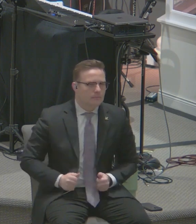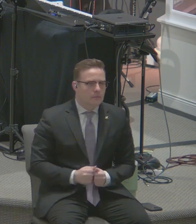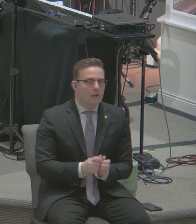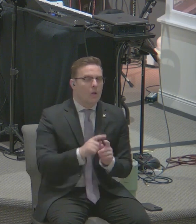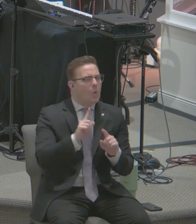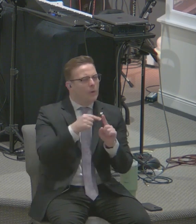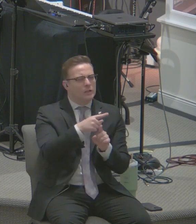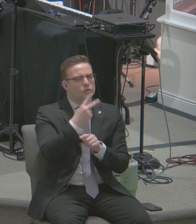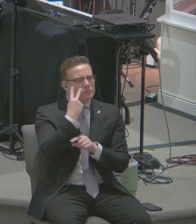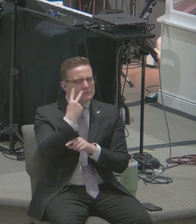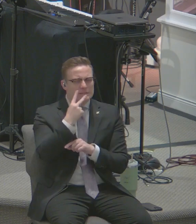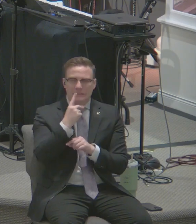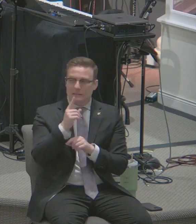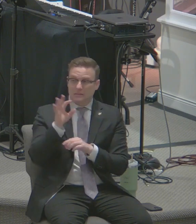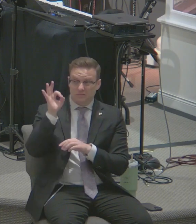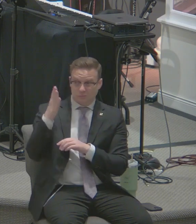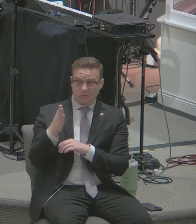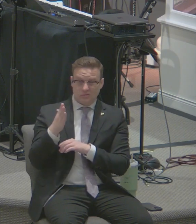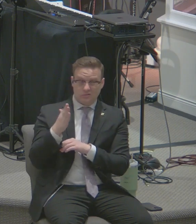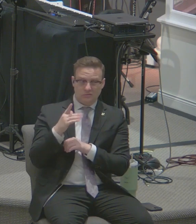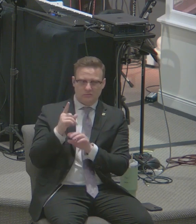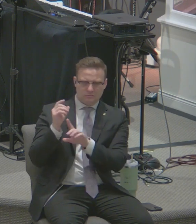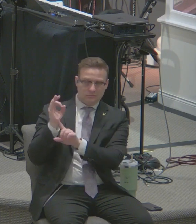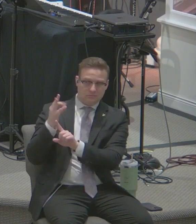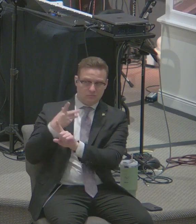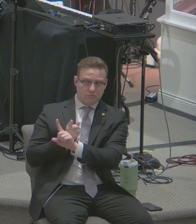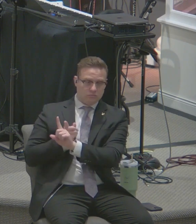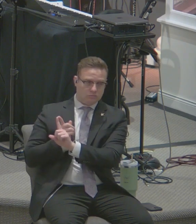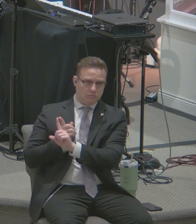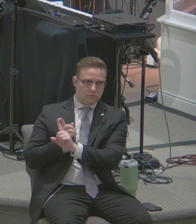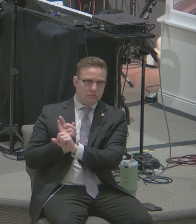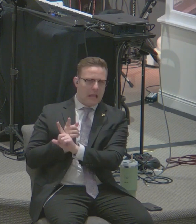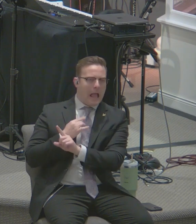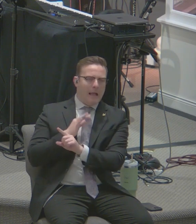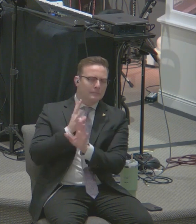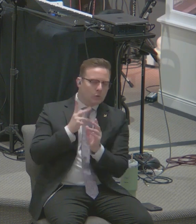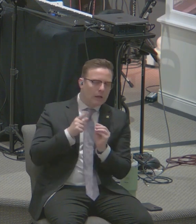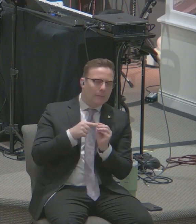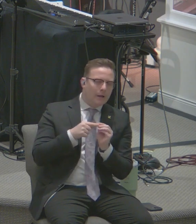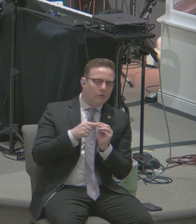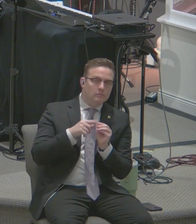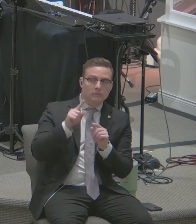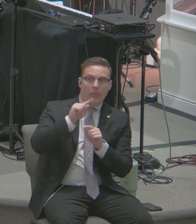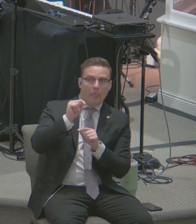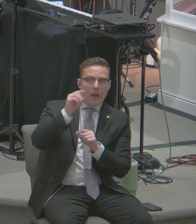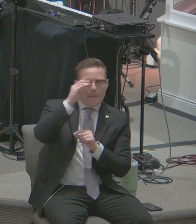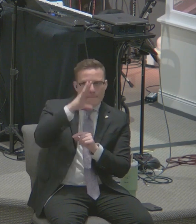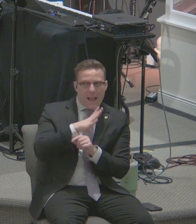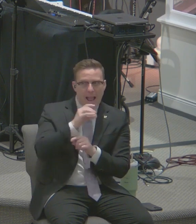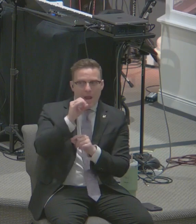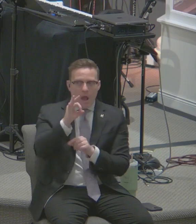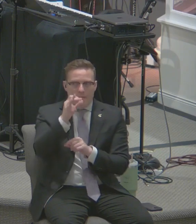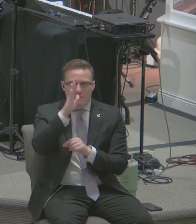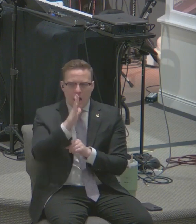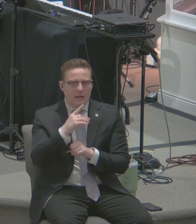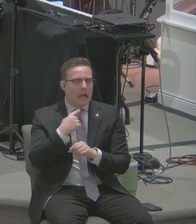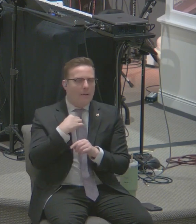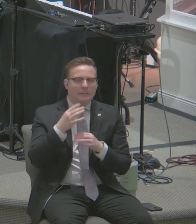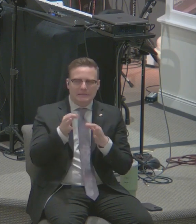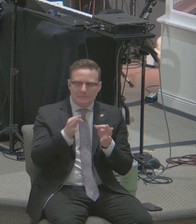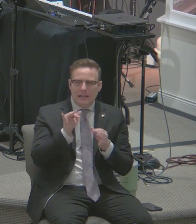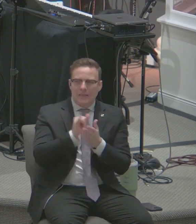Now, when you see the man of God, please understand I'm talking about humanity. God has partnered with many